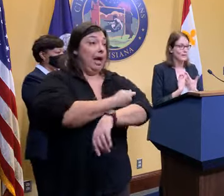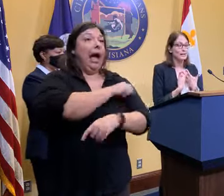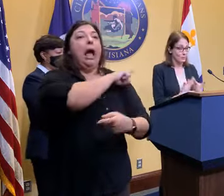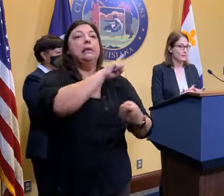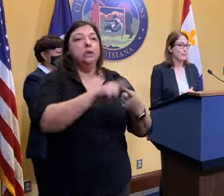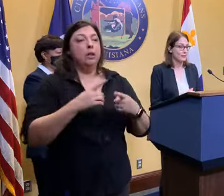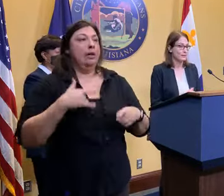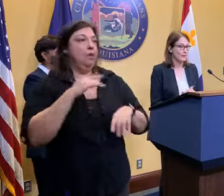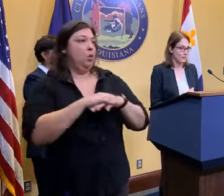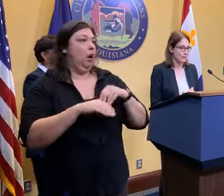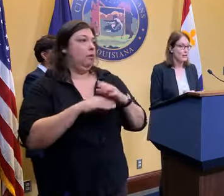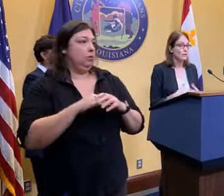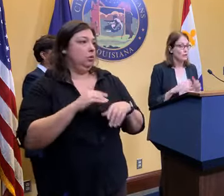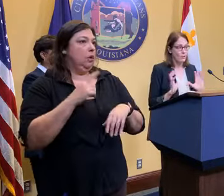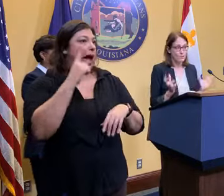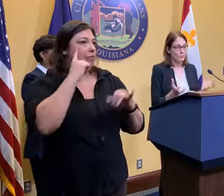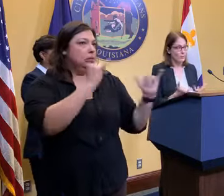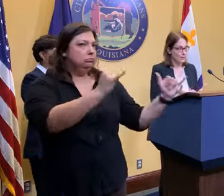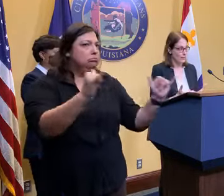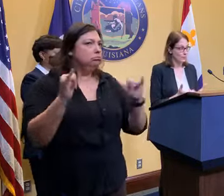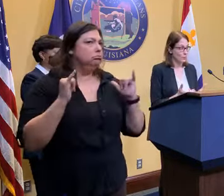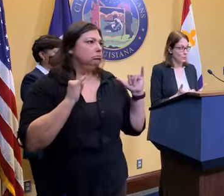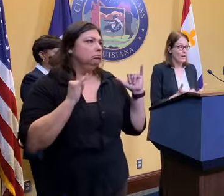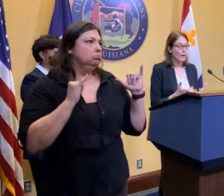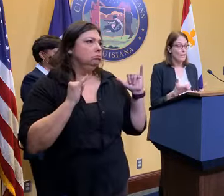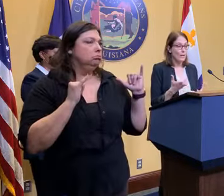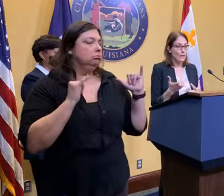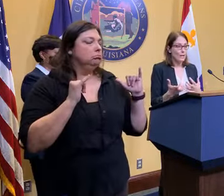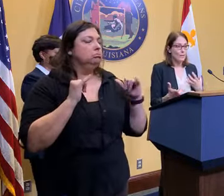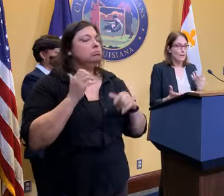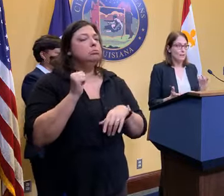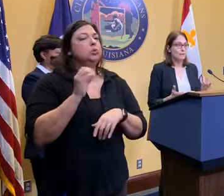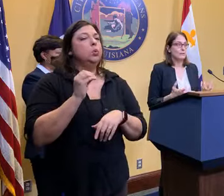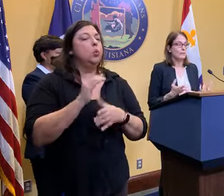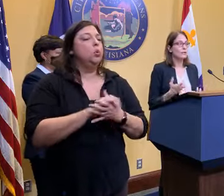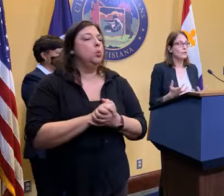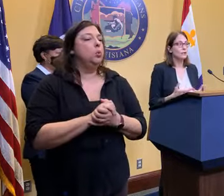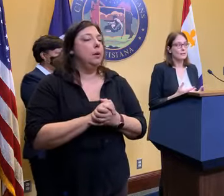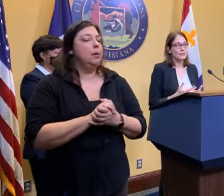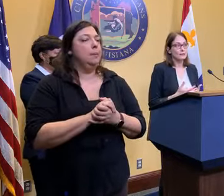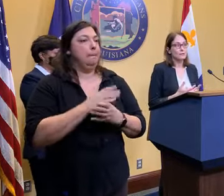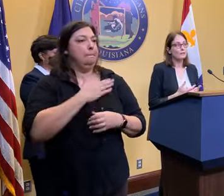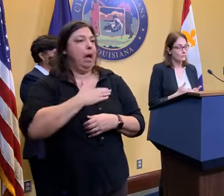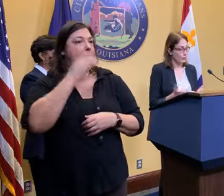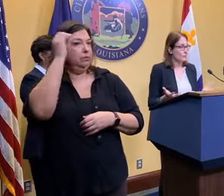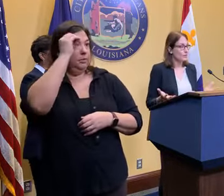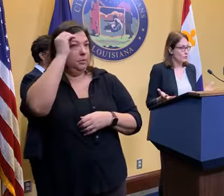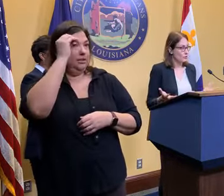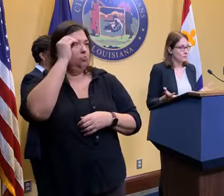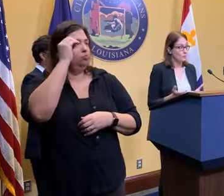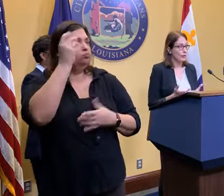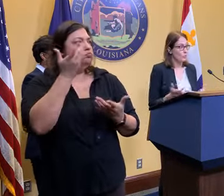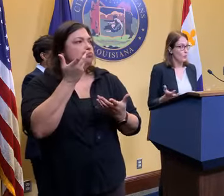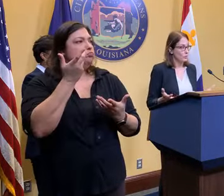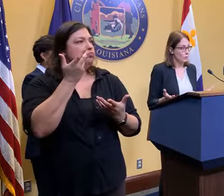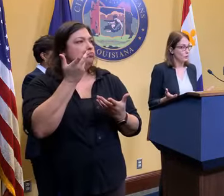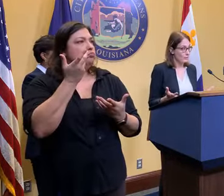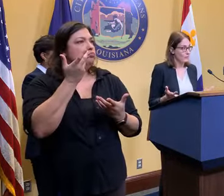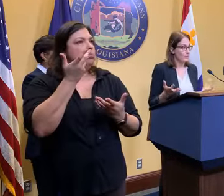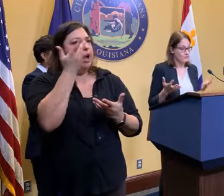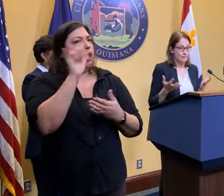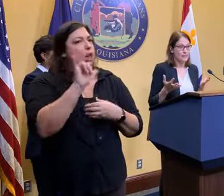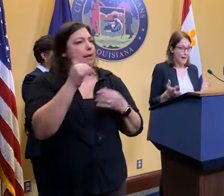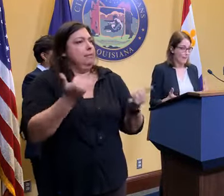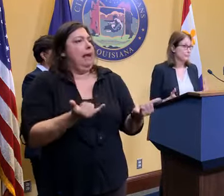with it, and I don't expect anyone else. So that's why we need that. So my feeling is that it's going to look very much like what we're